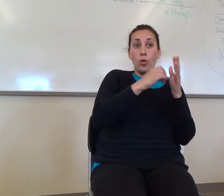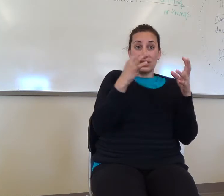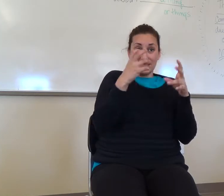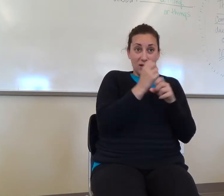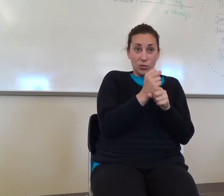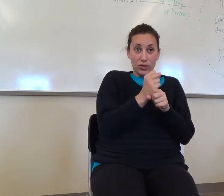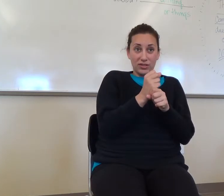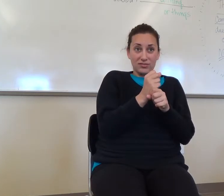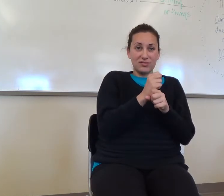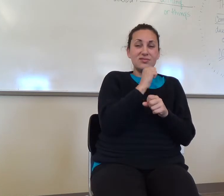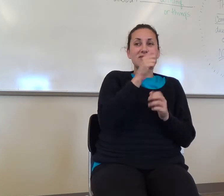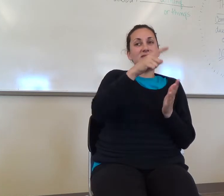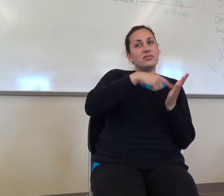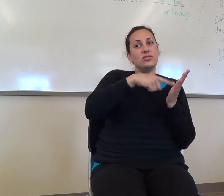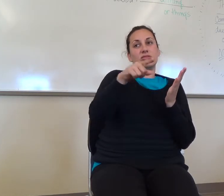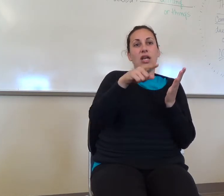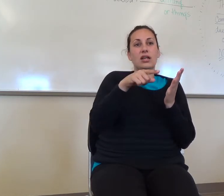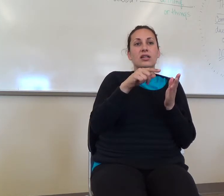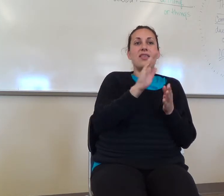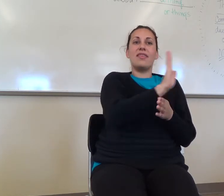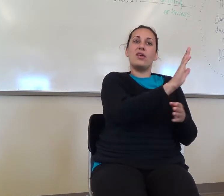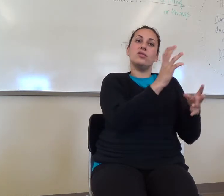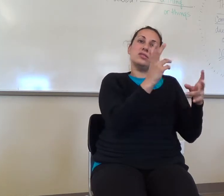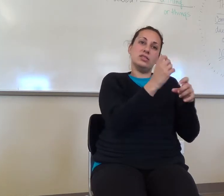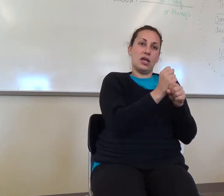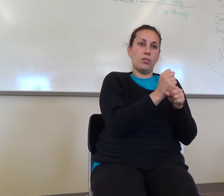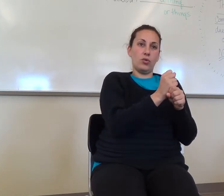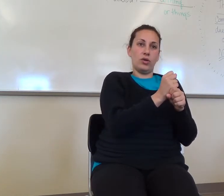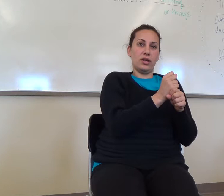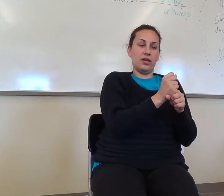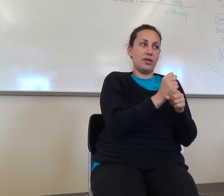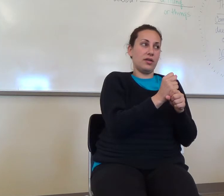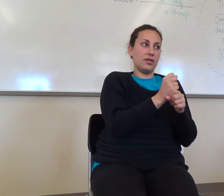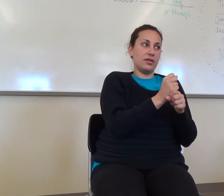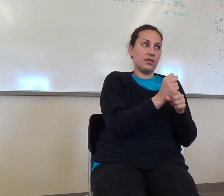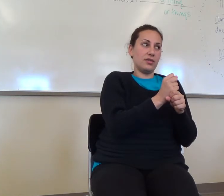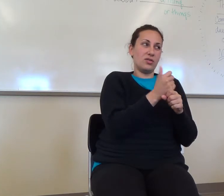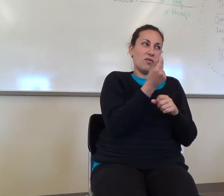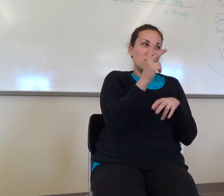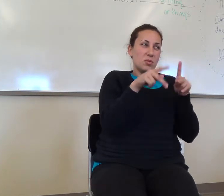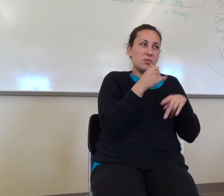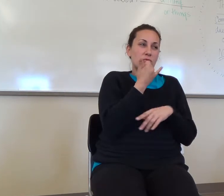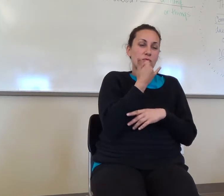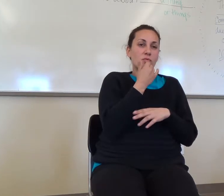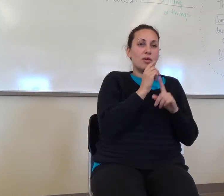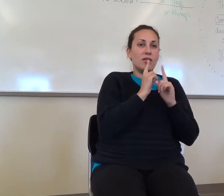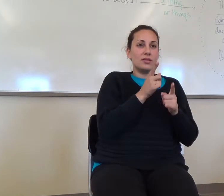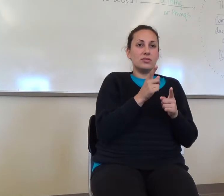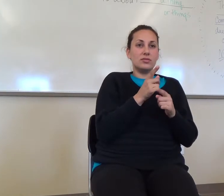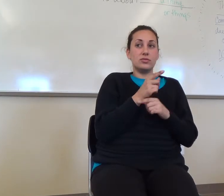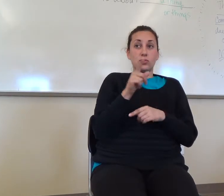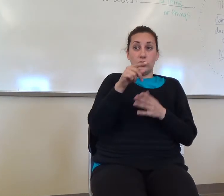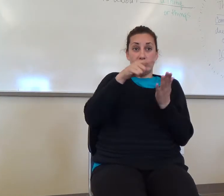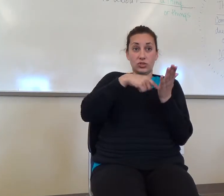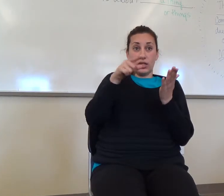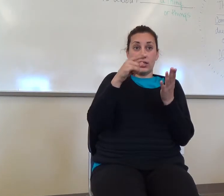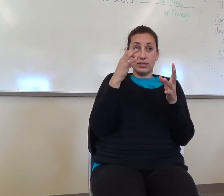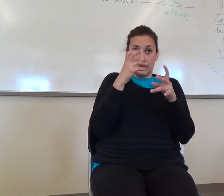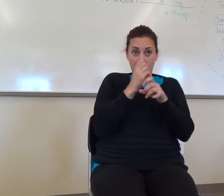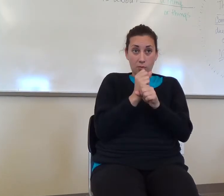didn't check the summary against the annotation. If you, when you do that on the midterm, if you, again, you can